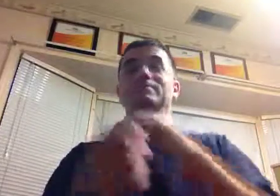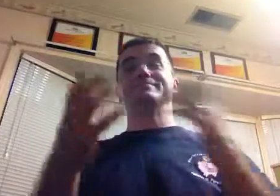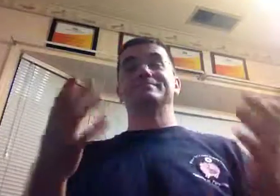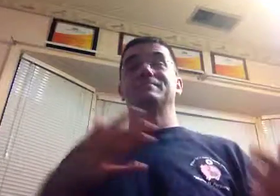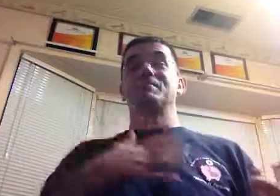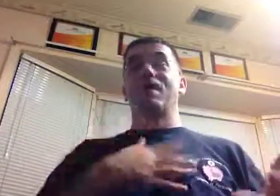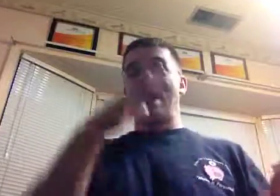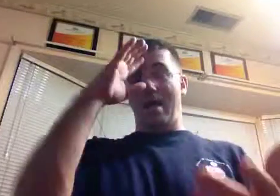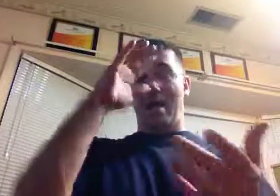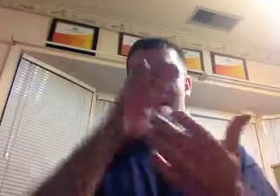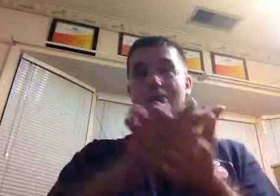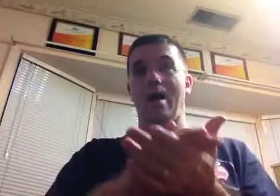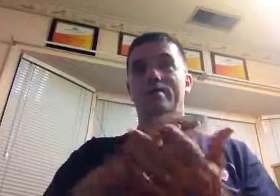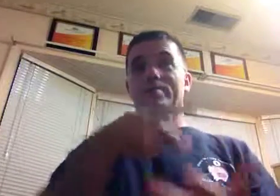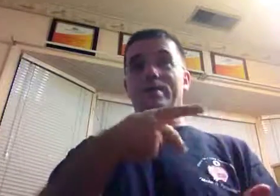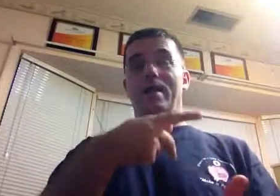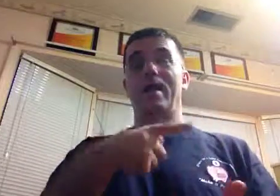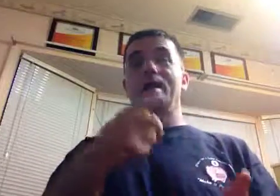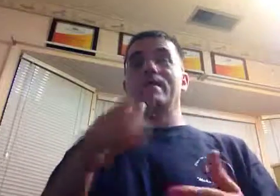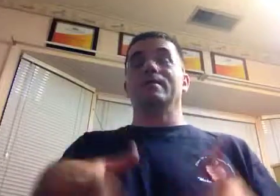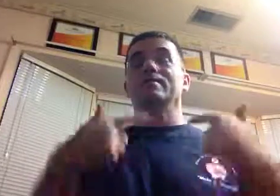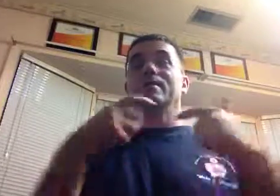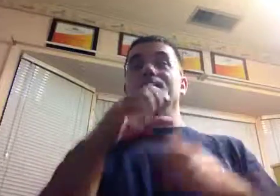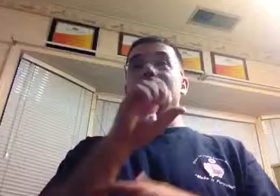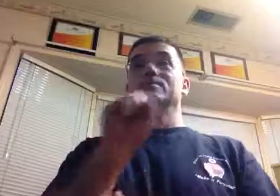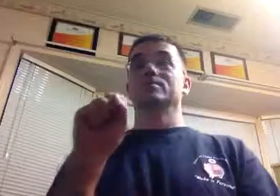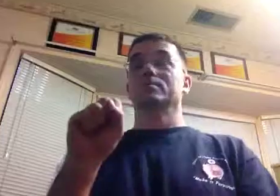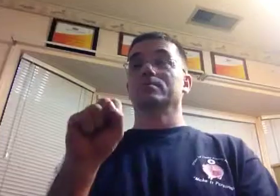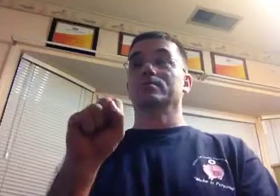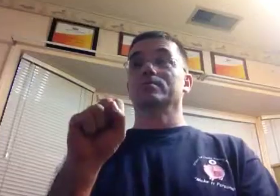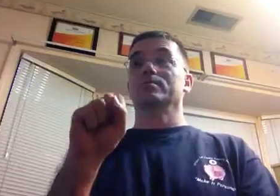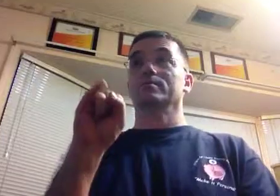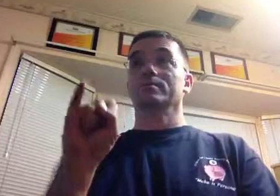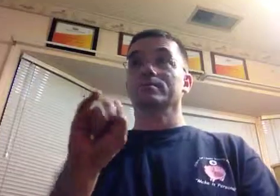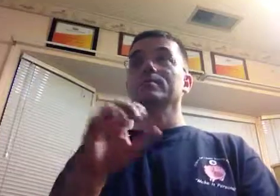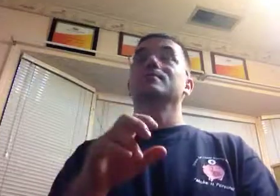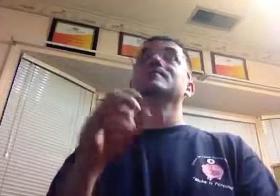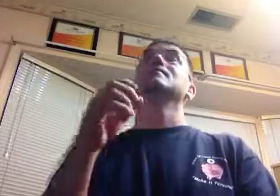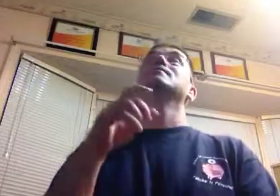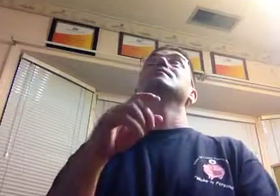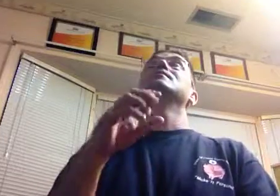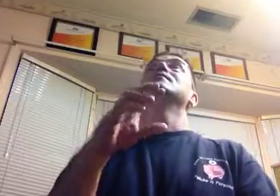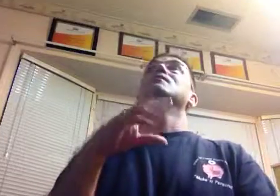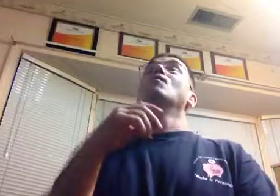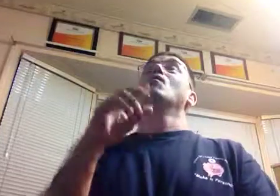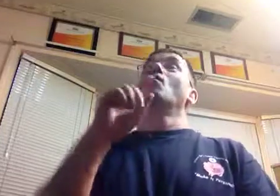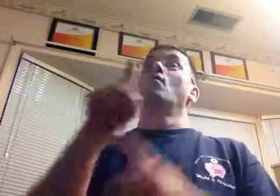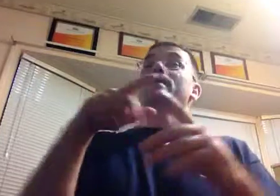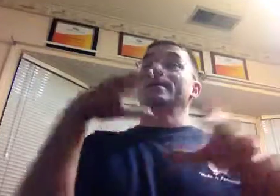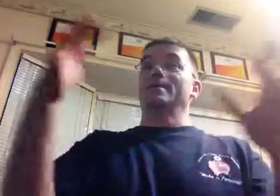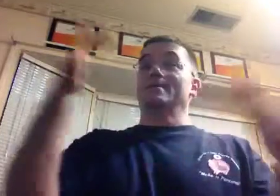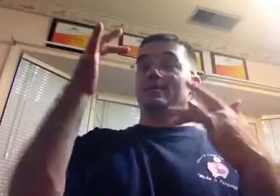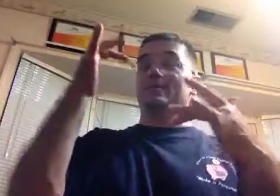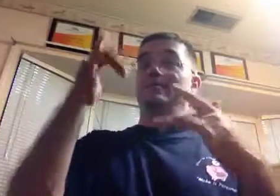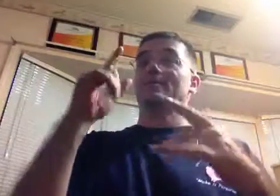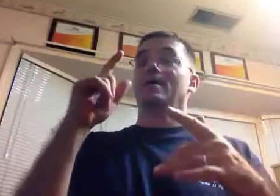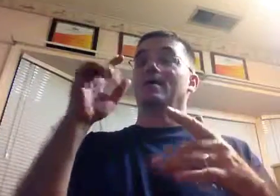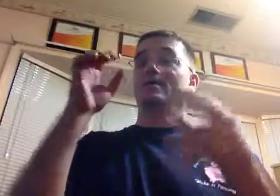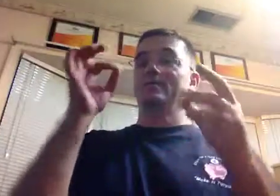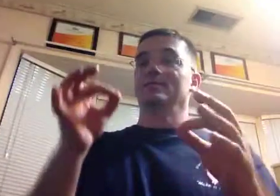used to living on Social Security. When he got sick, I chose to go to a job that I could stay home